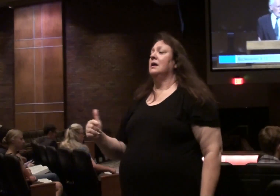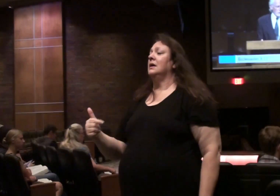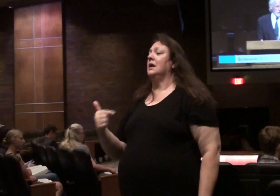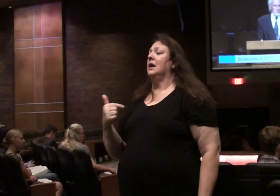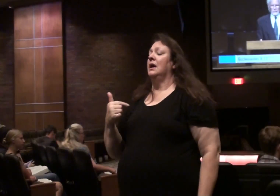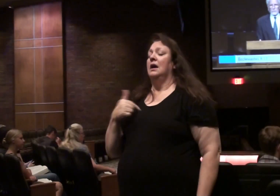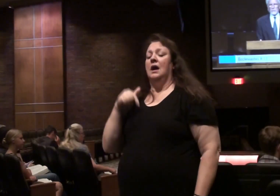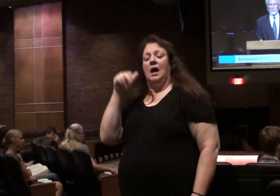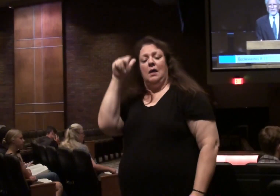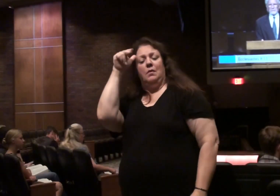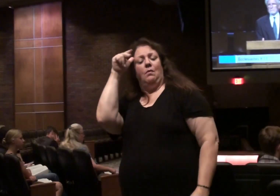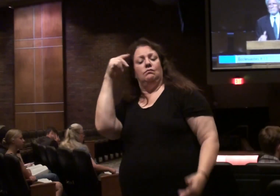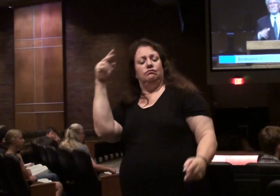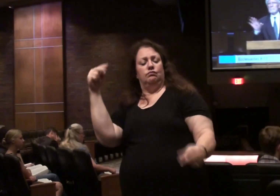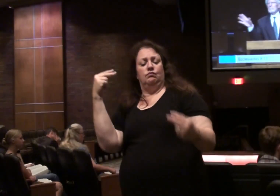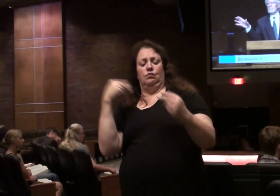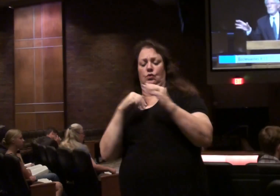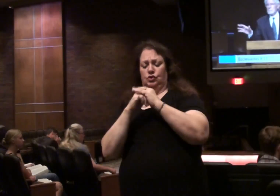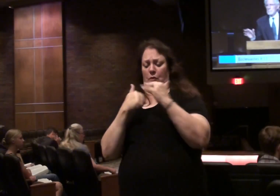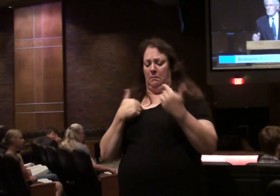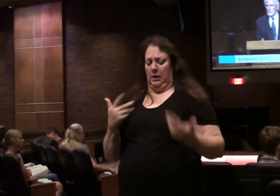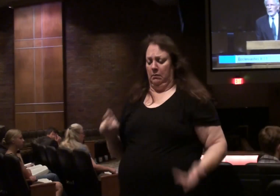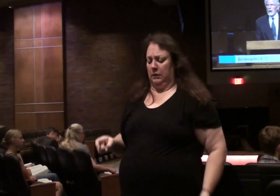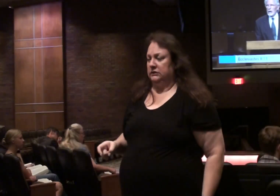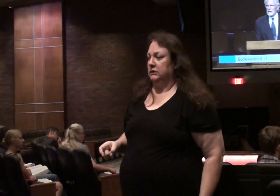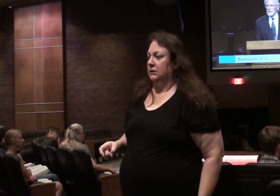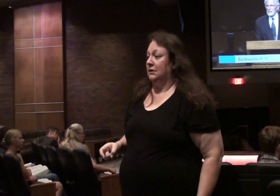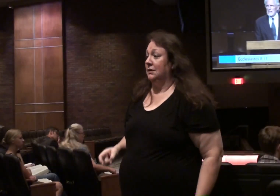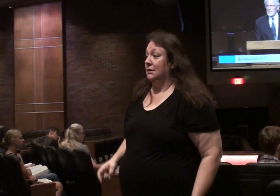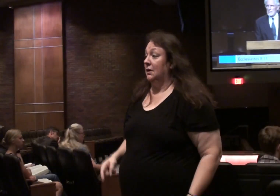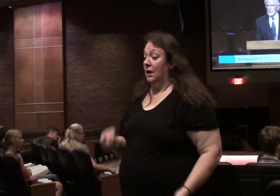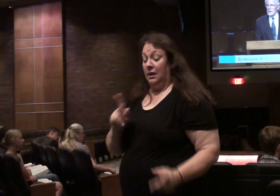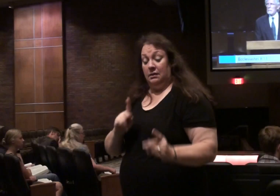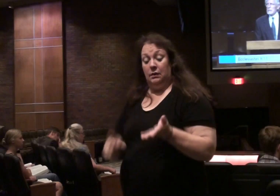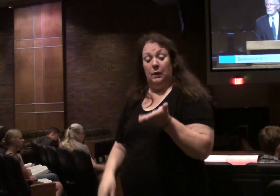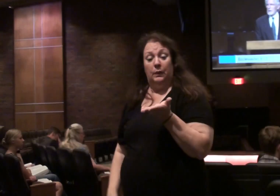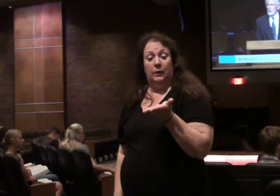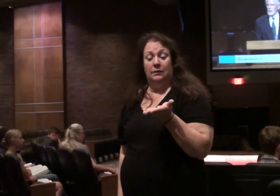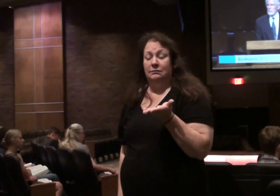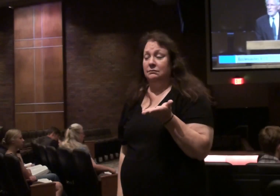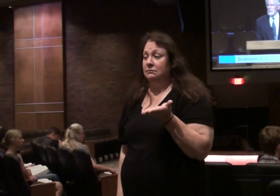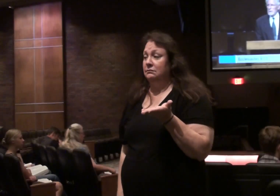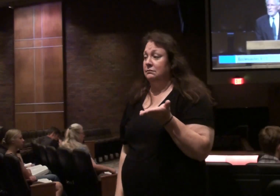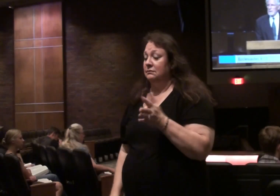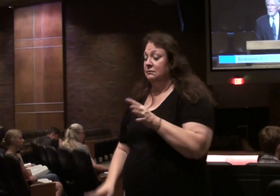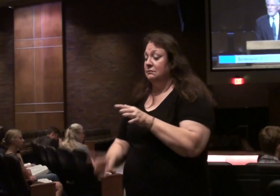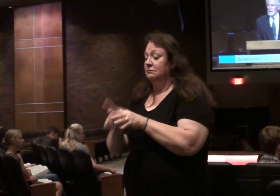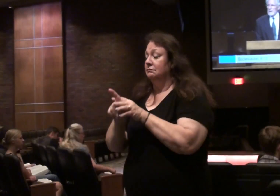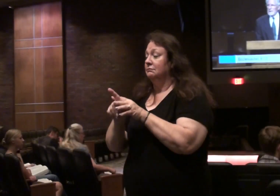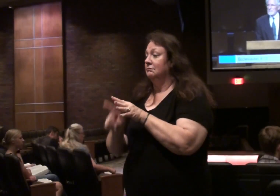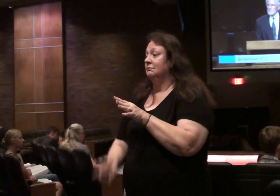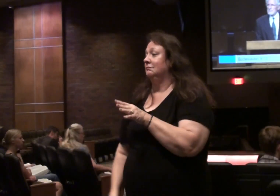horse of God to be worshipped. I mean, they're gone. Seems like a brief time.